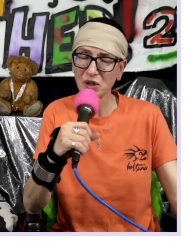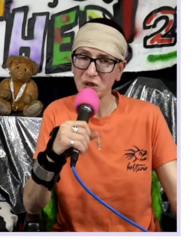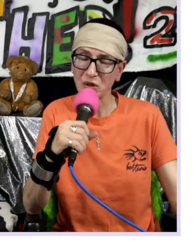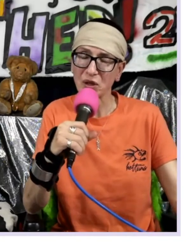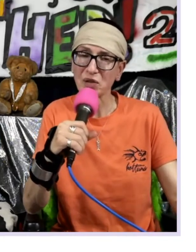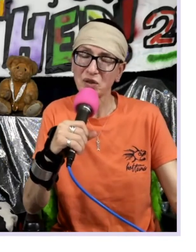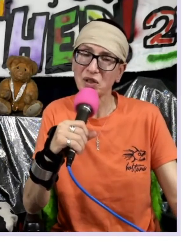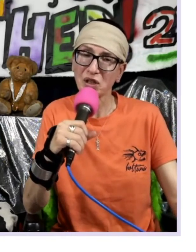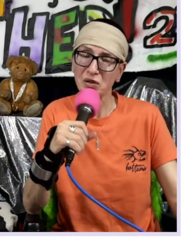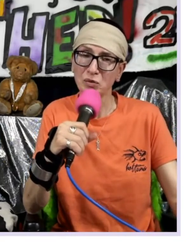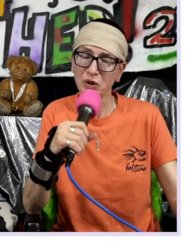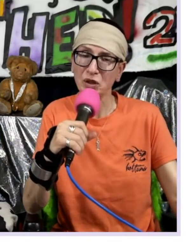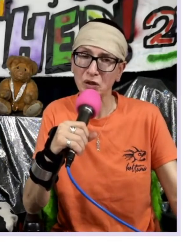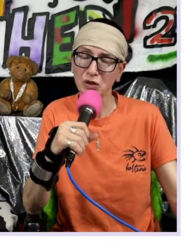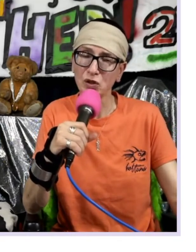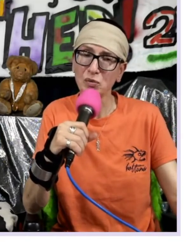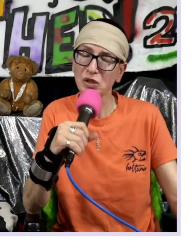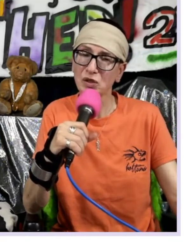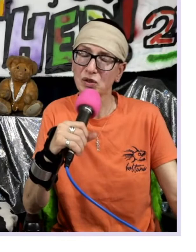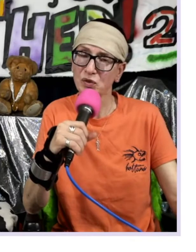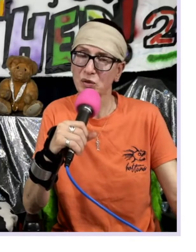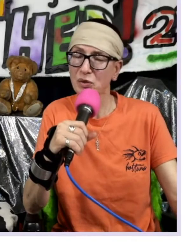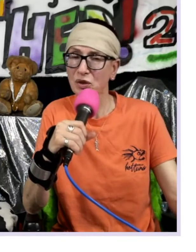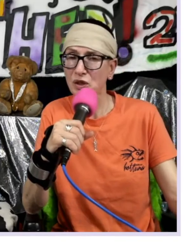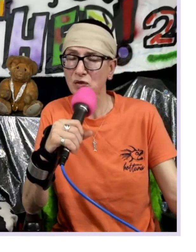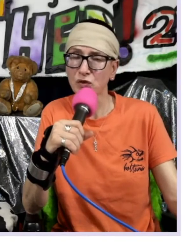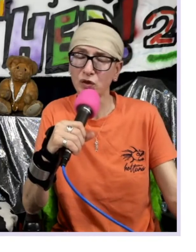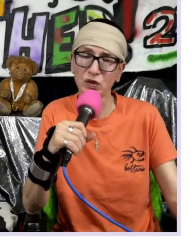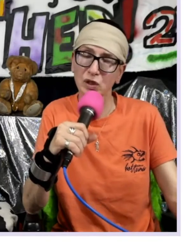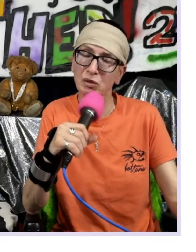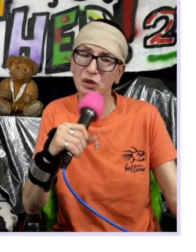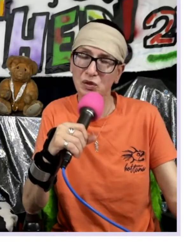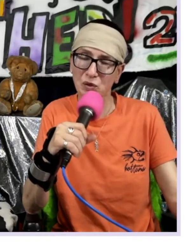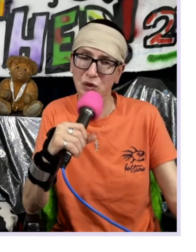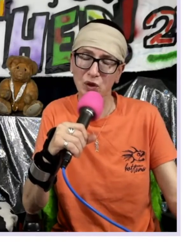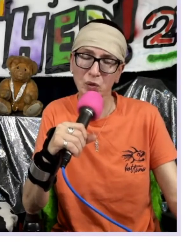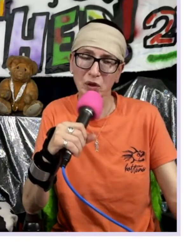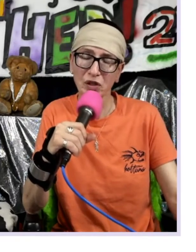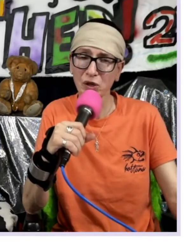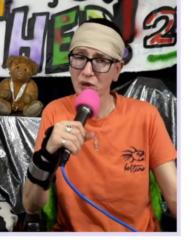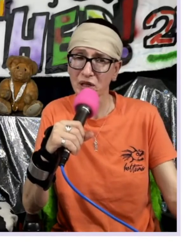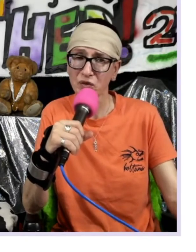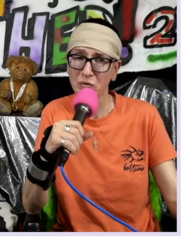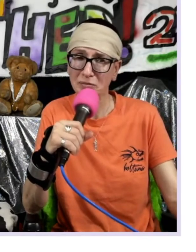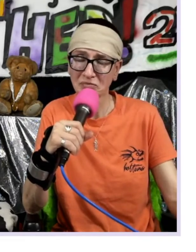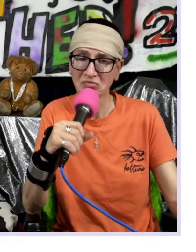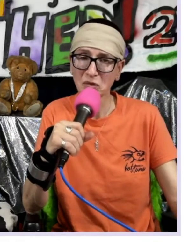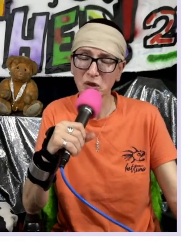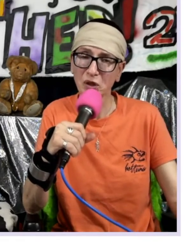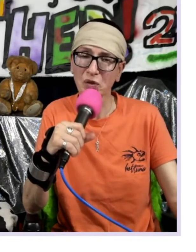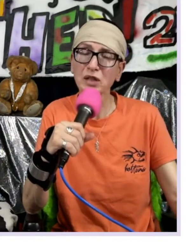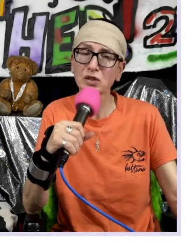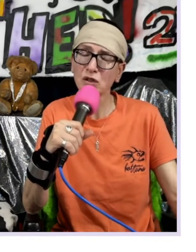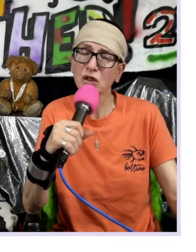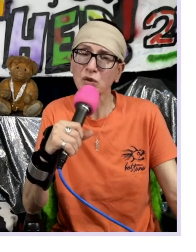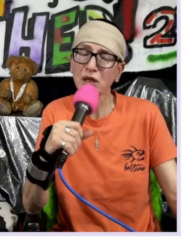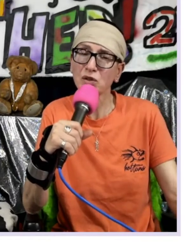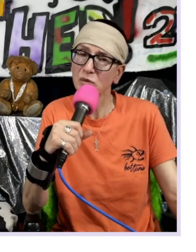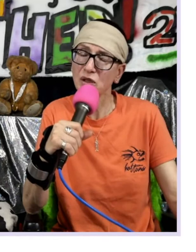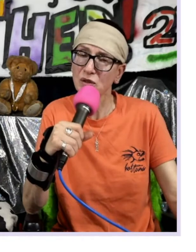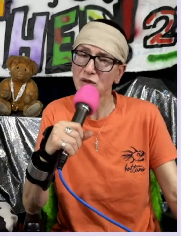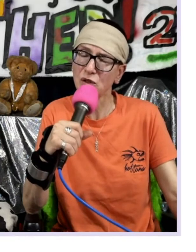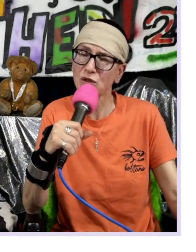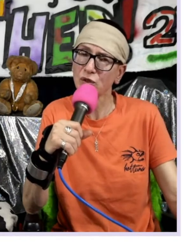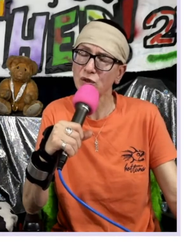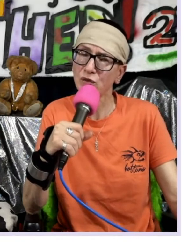keeps telling me I haven't sat within 2 meters of somebody for 15 minutes or longer when I know I haven't, that to